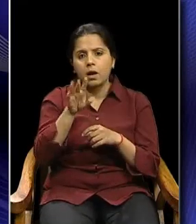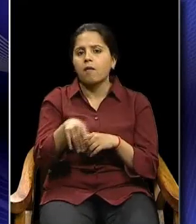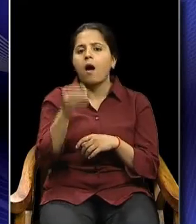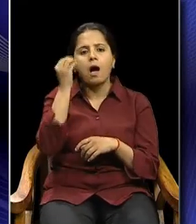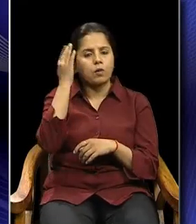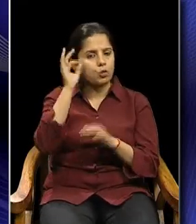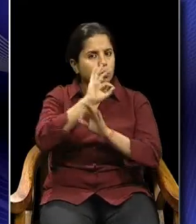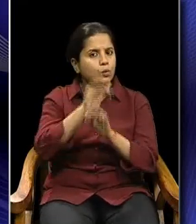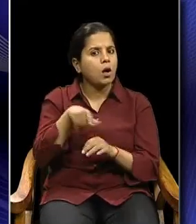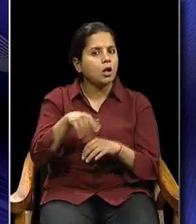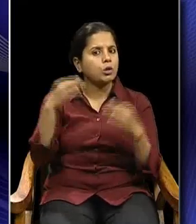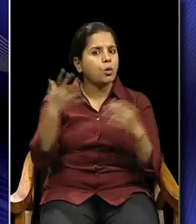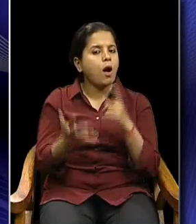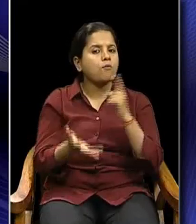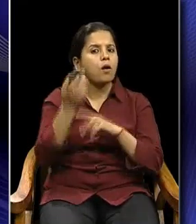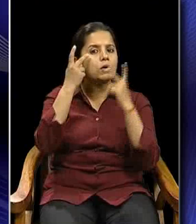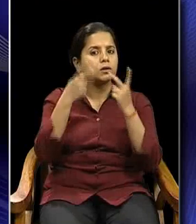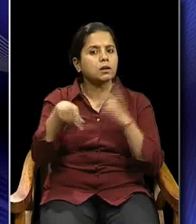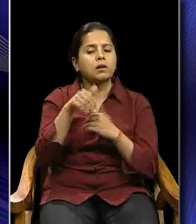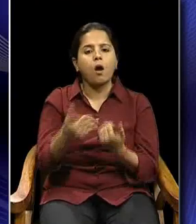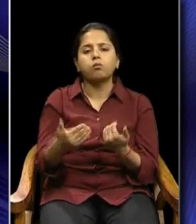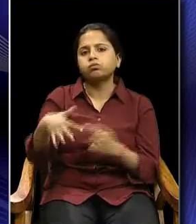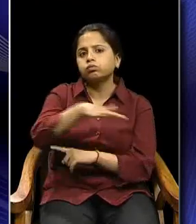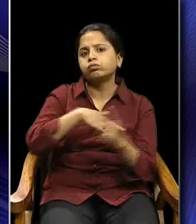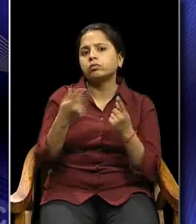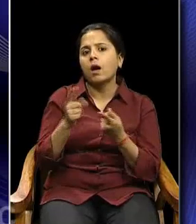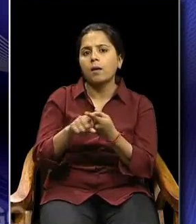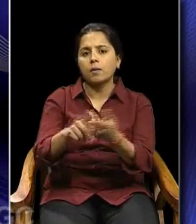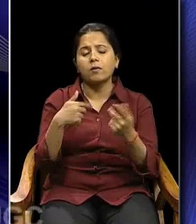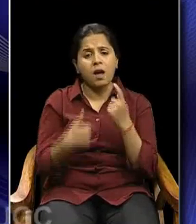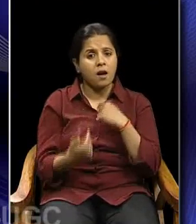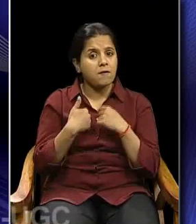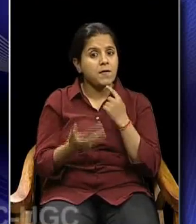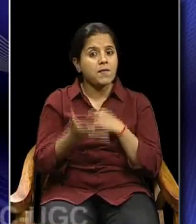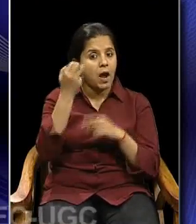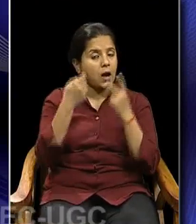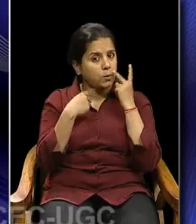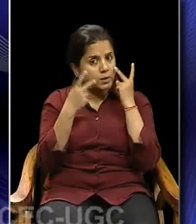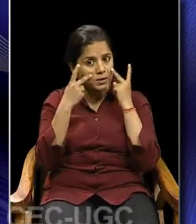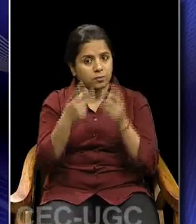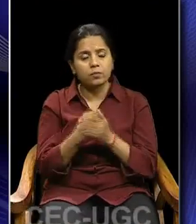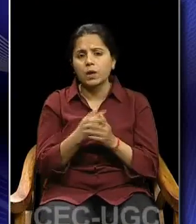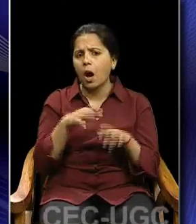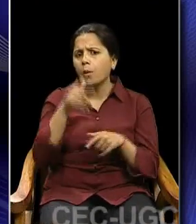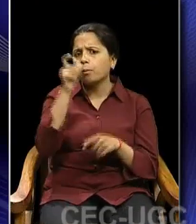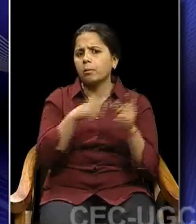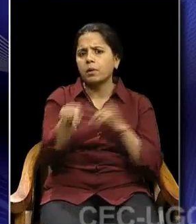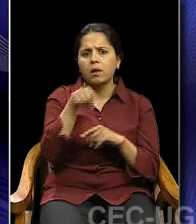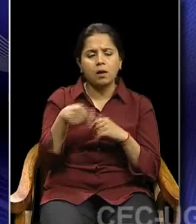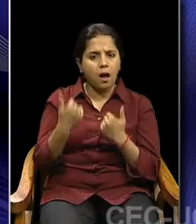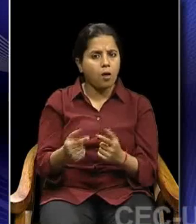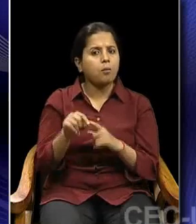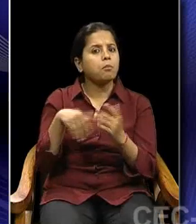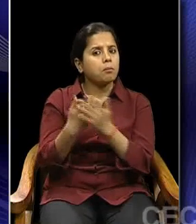aware of the new discoveries which are happening in the field. And we find that how the people, those who are